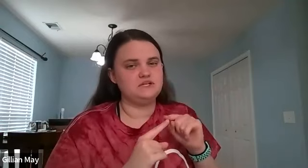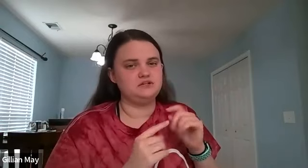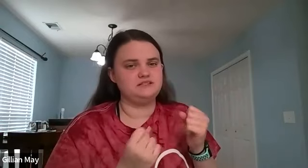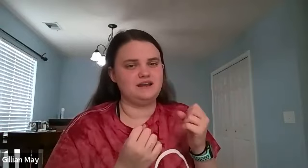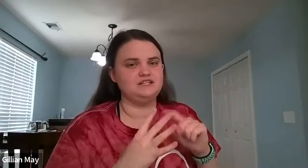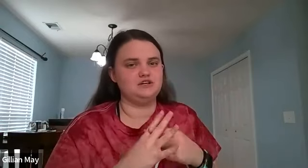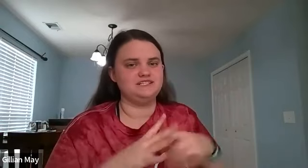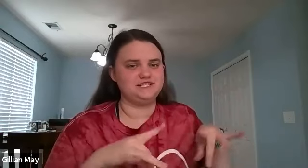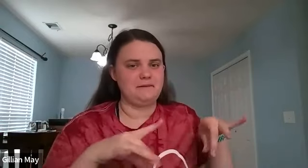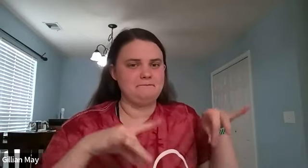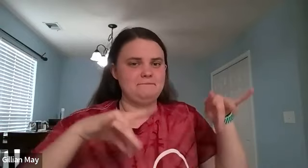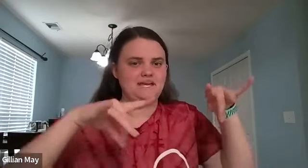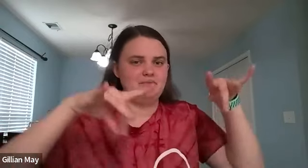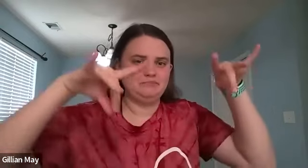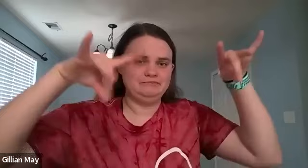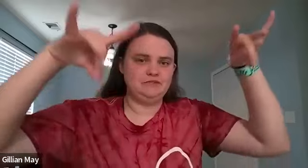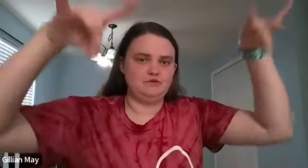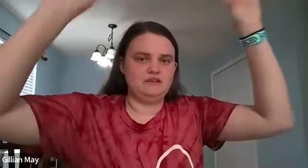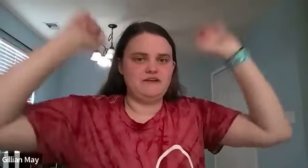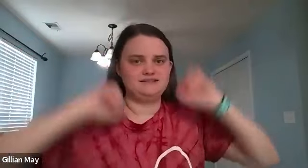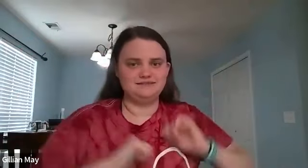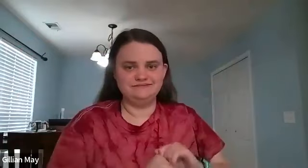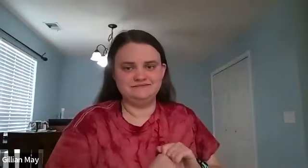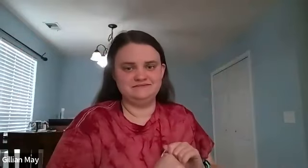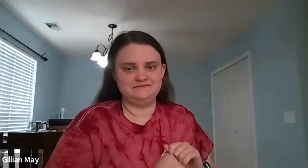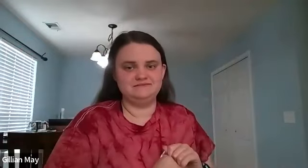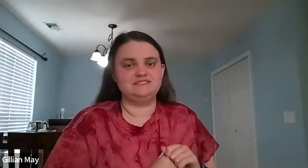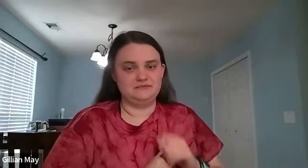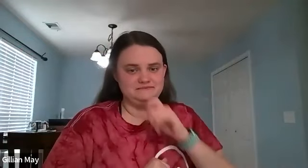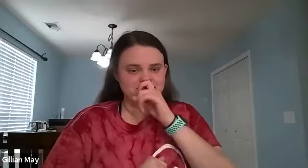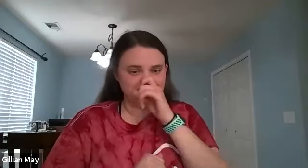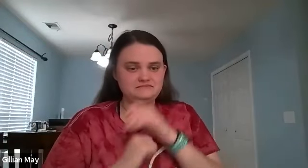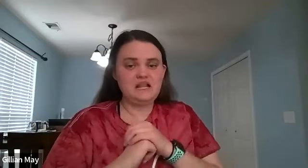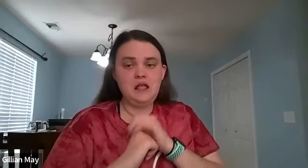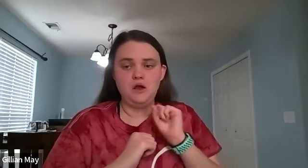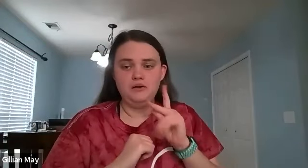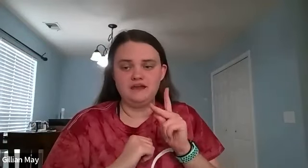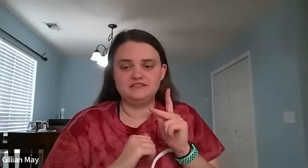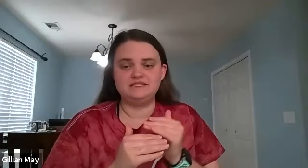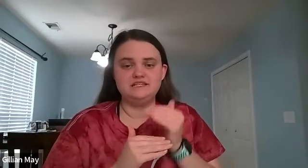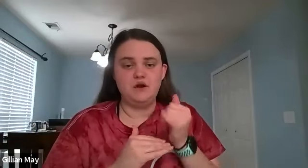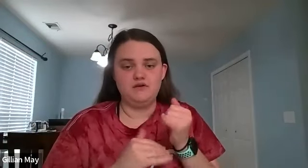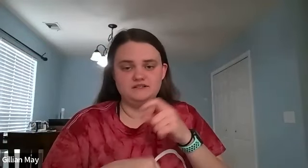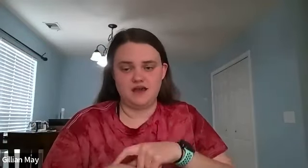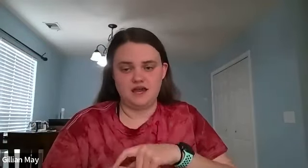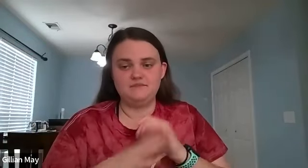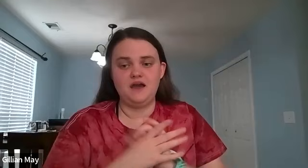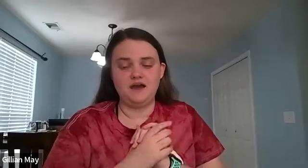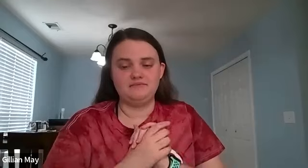your signing starts to just kind of pick up, go really fast. So Okay, so we did go overtime.